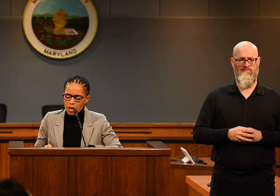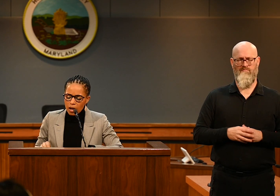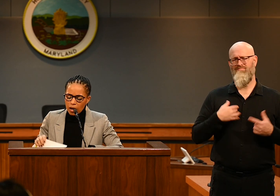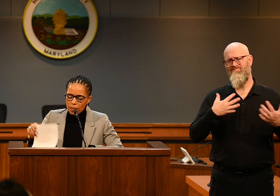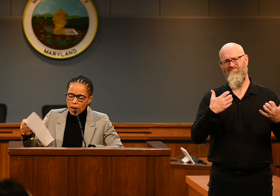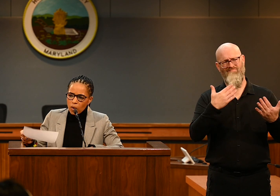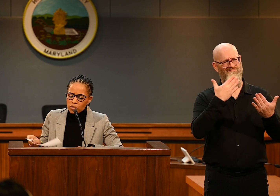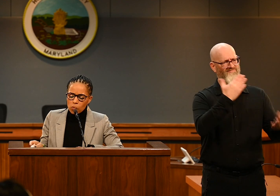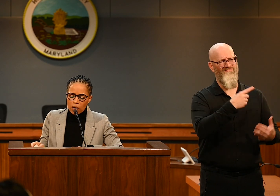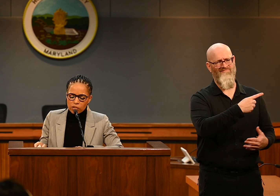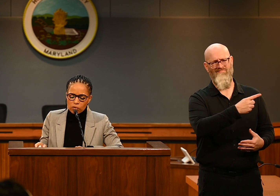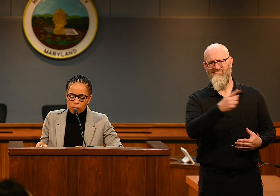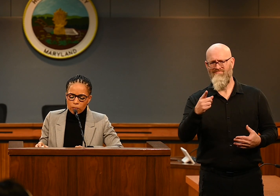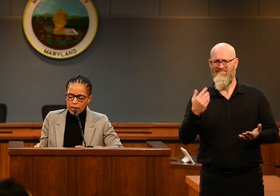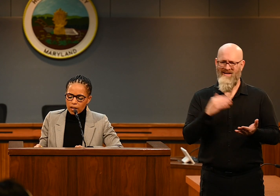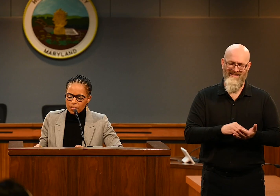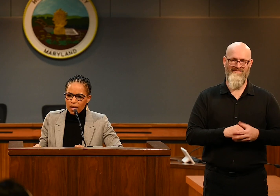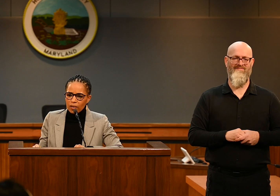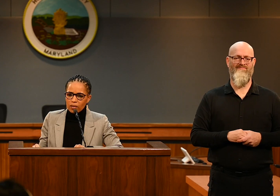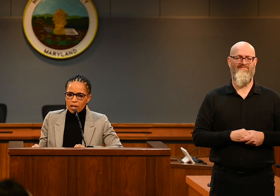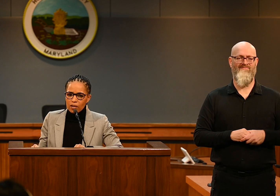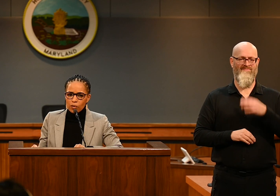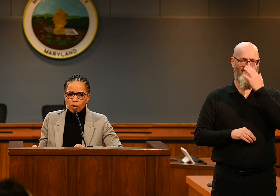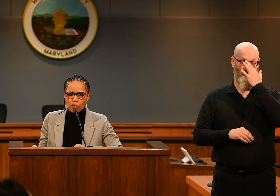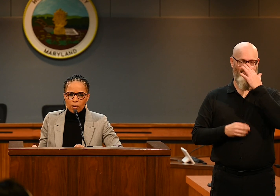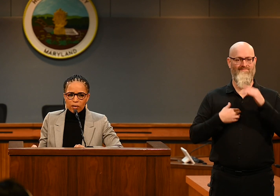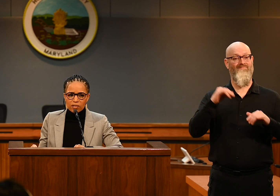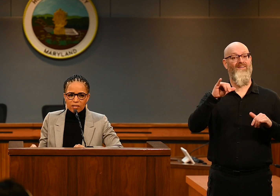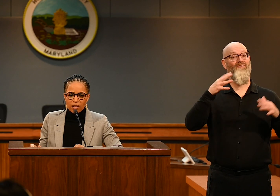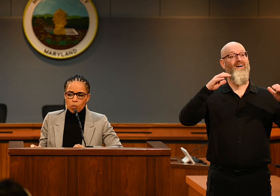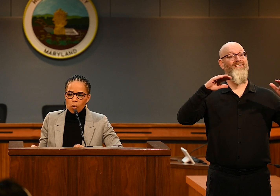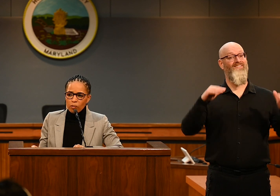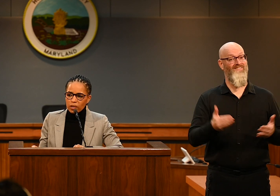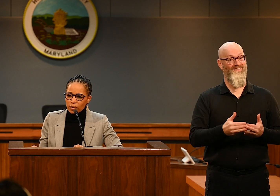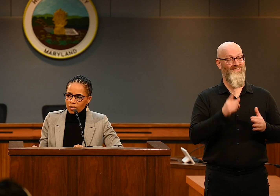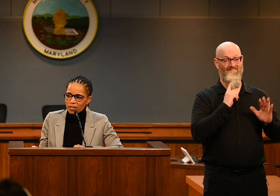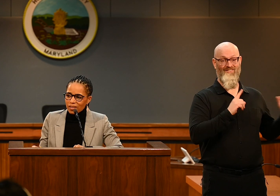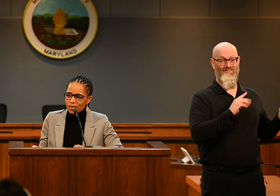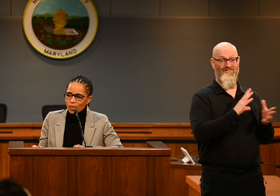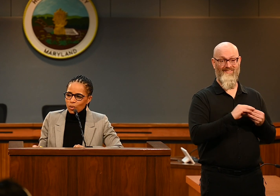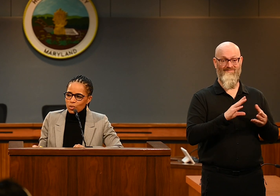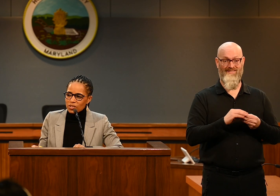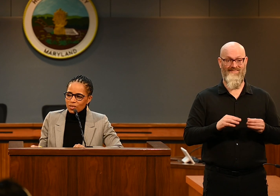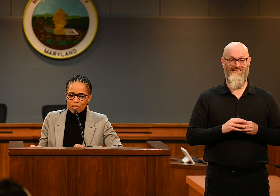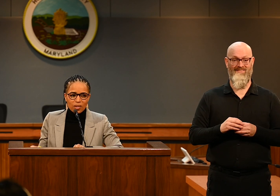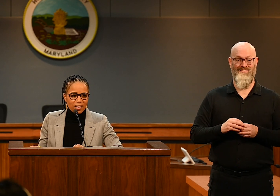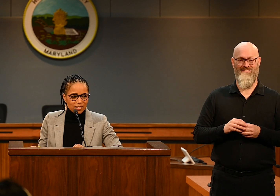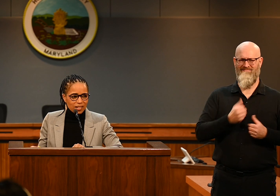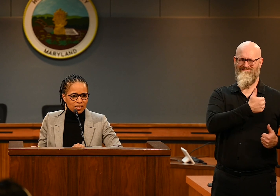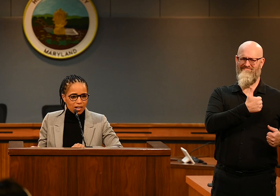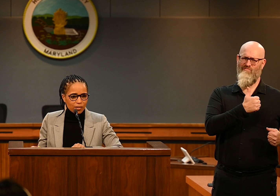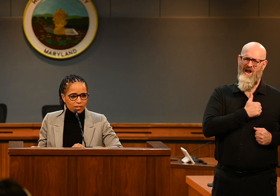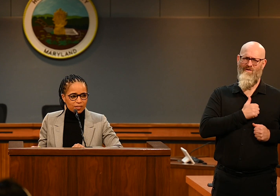here. I also want to bring up now, for her remarks, a warrior who you sent to the